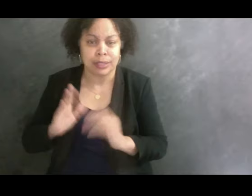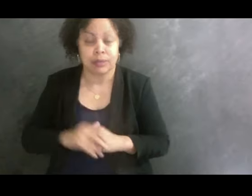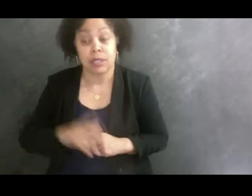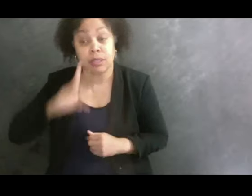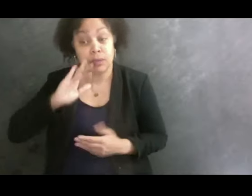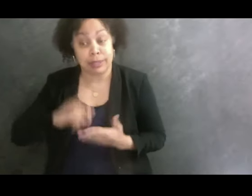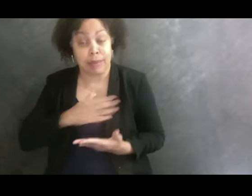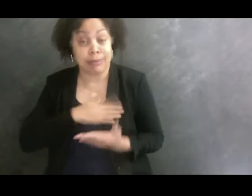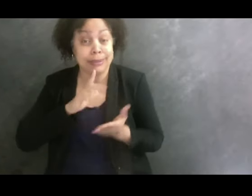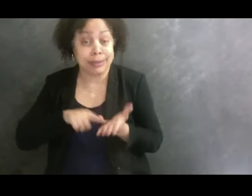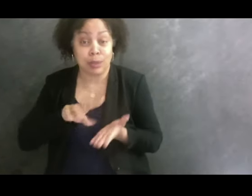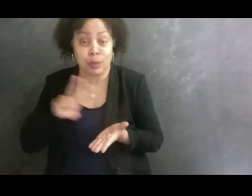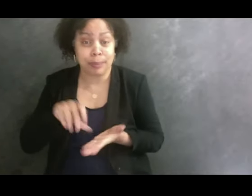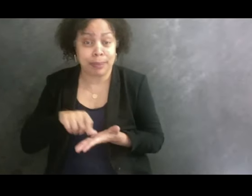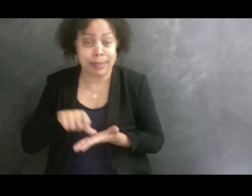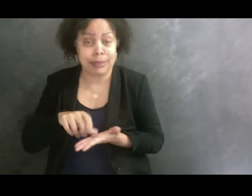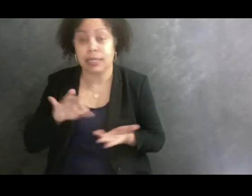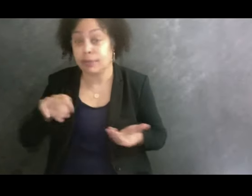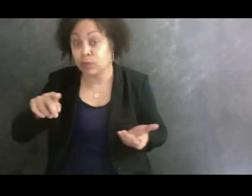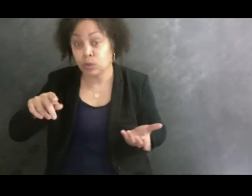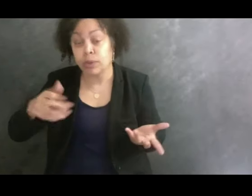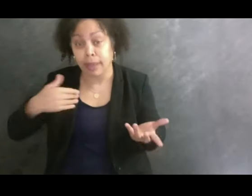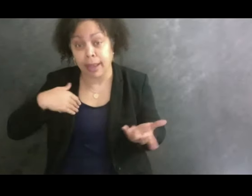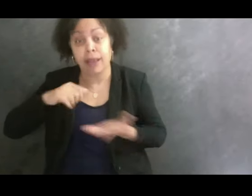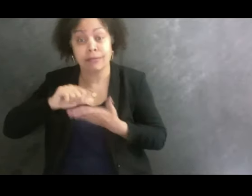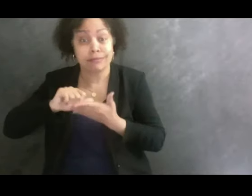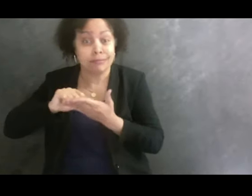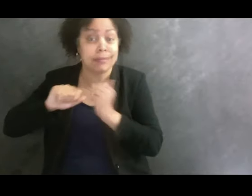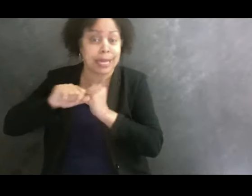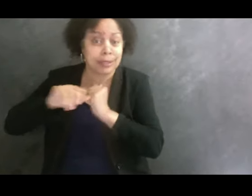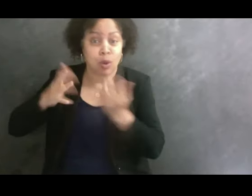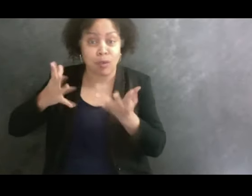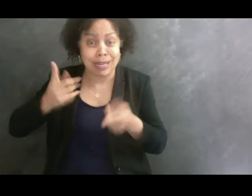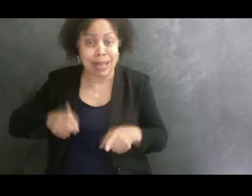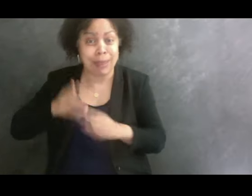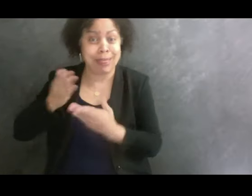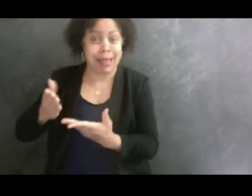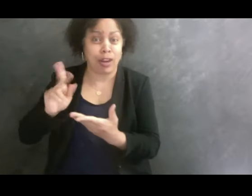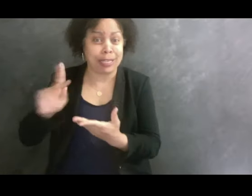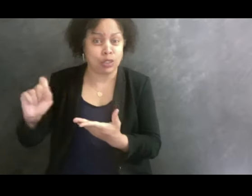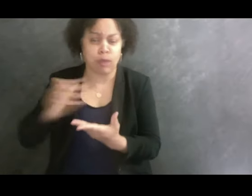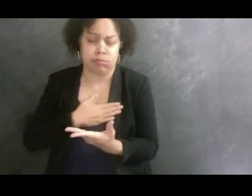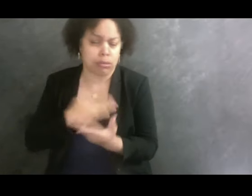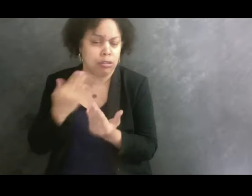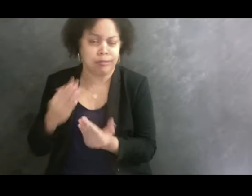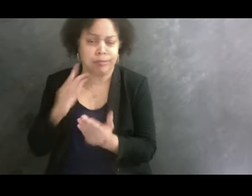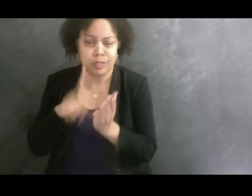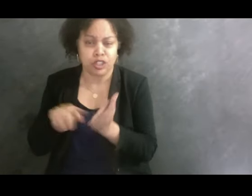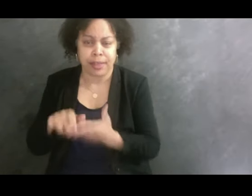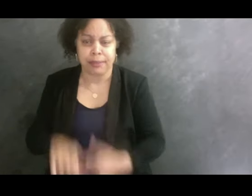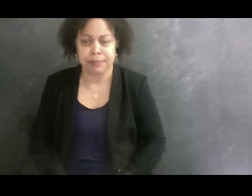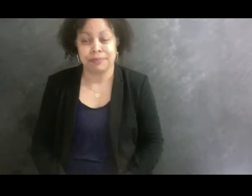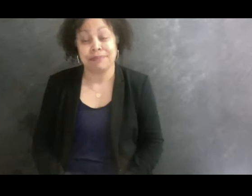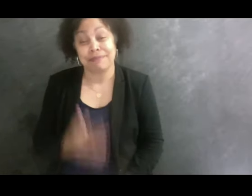please check out our website. And if you have an active campaign on Kickstarter, you might especially want to check out our website. It's